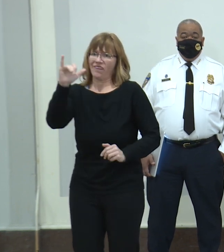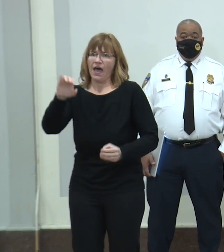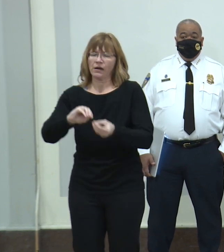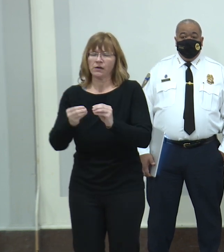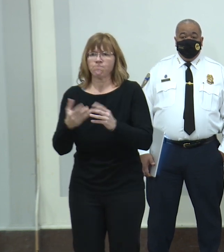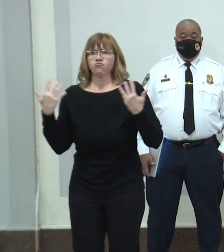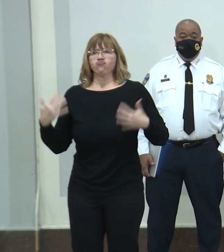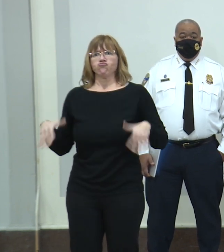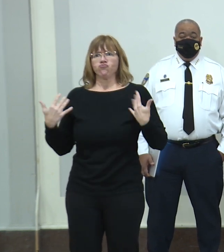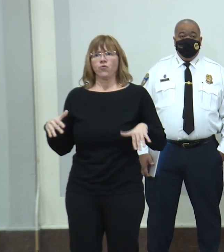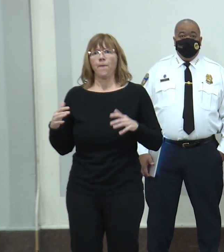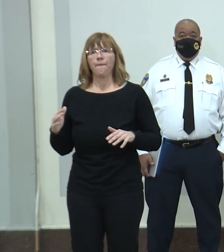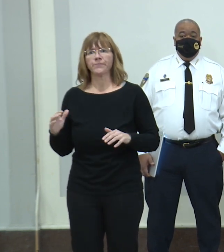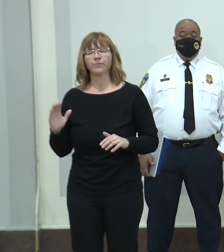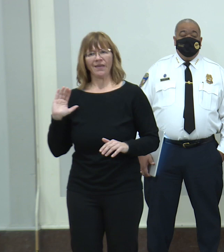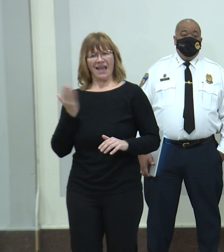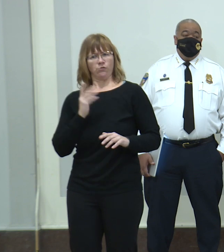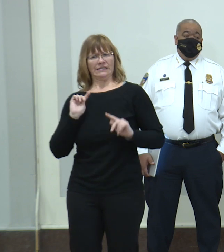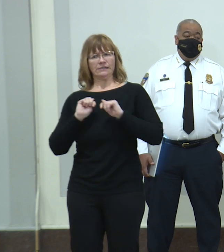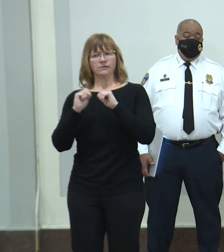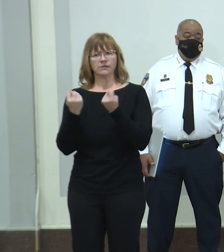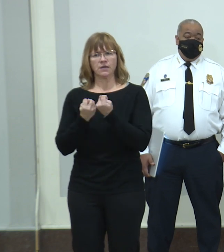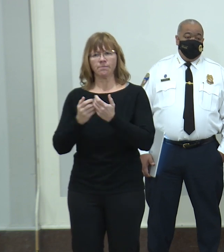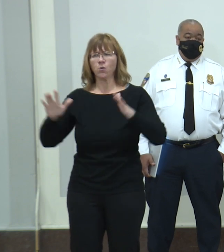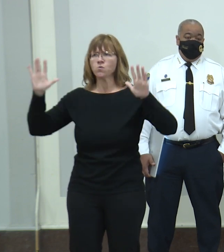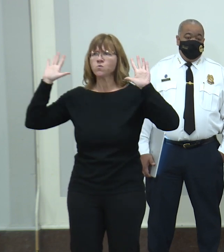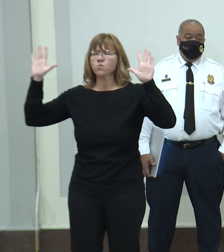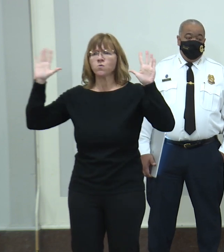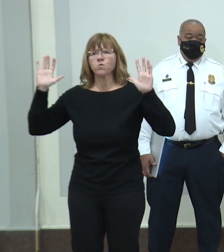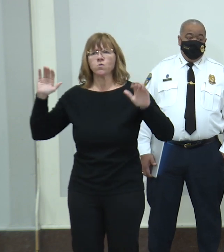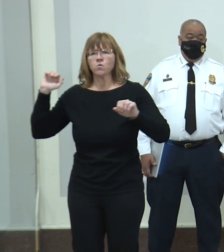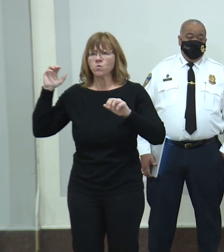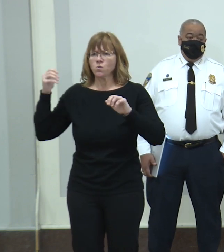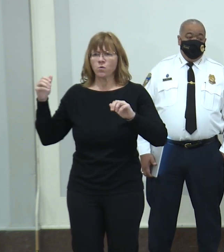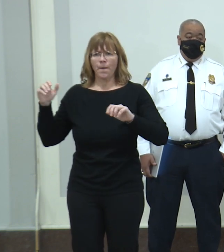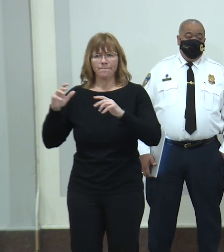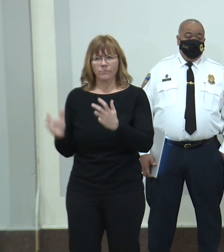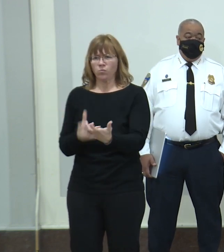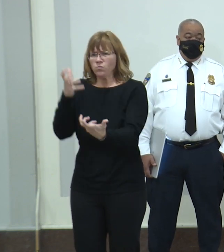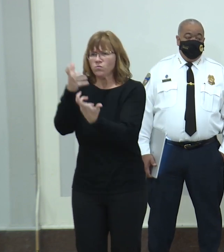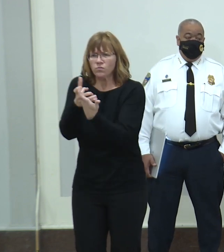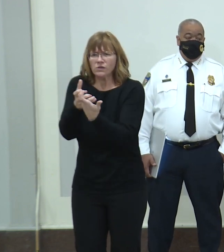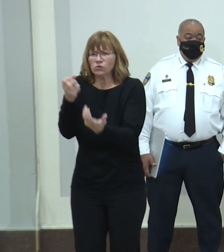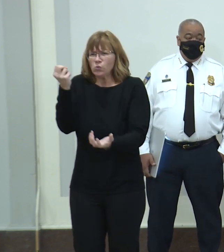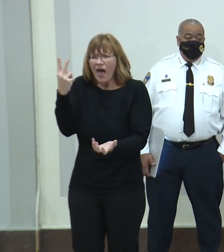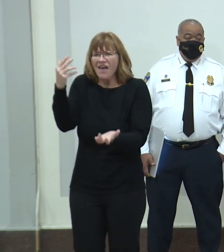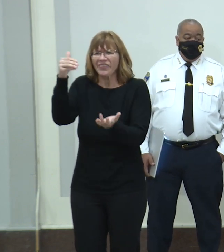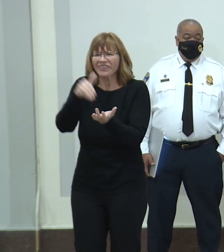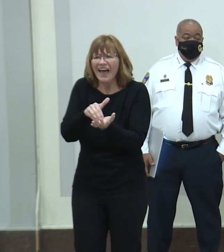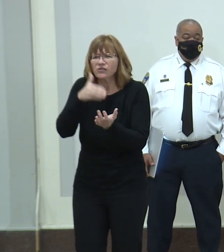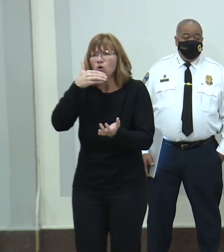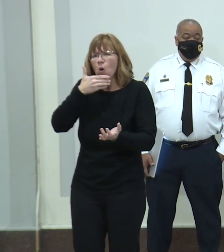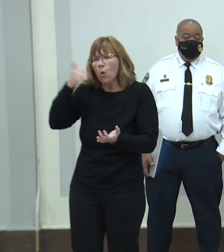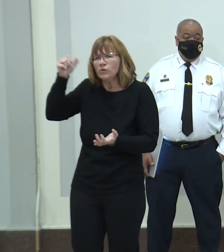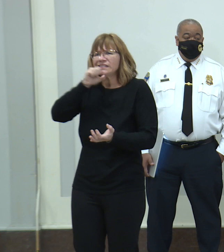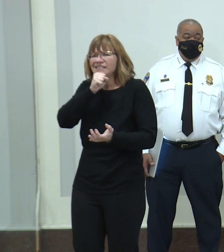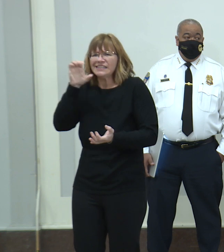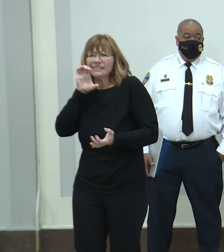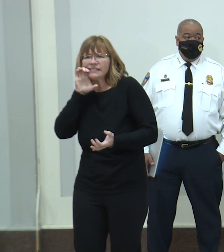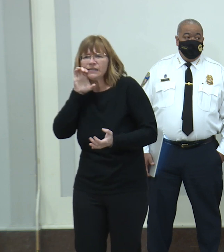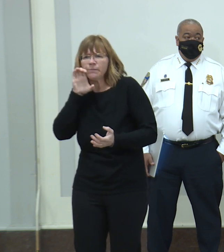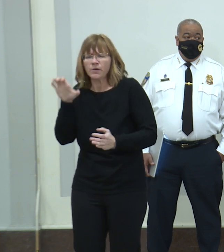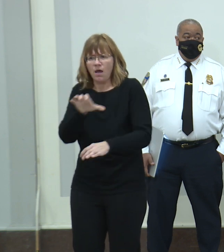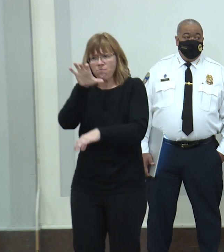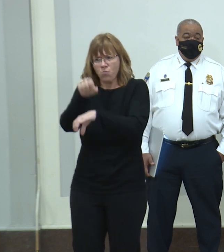has done an amazing job matching nearly 12,000 older adults to available appointments. Earlier this